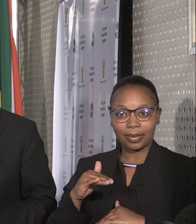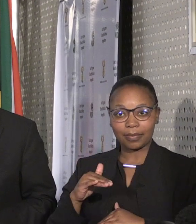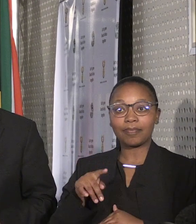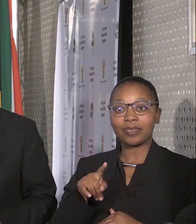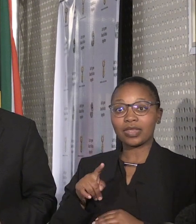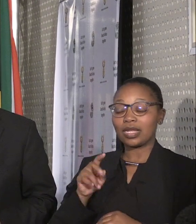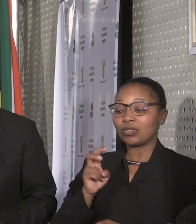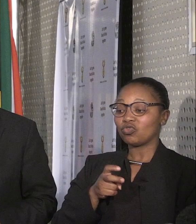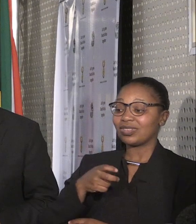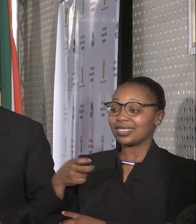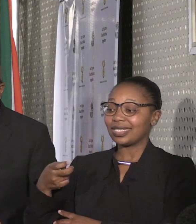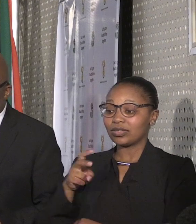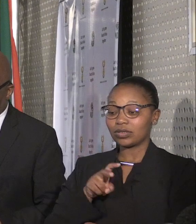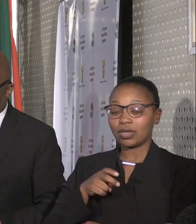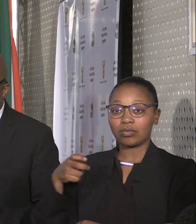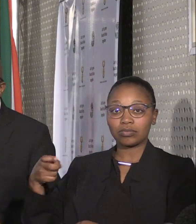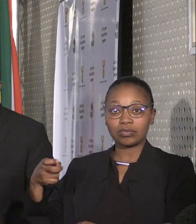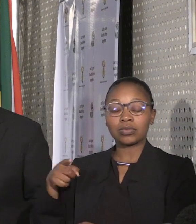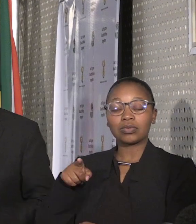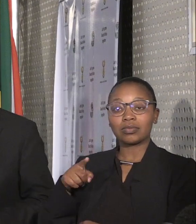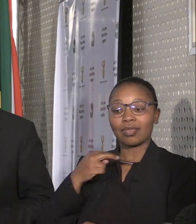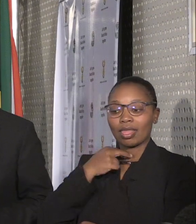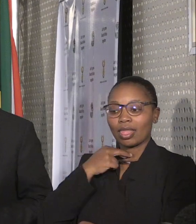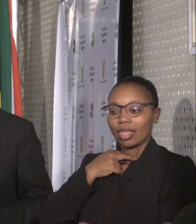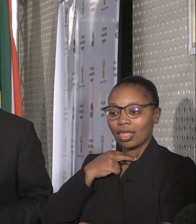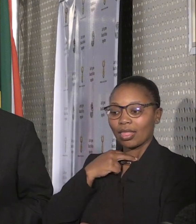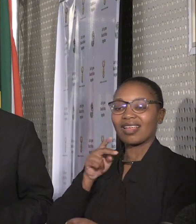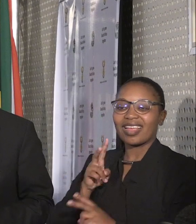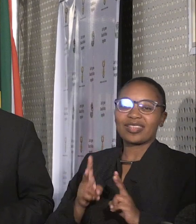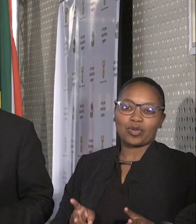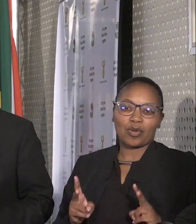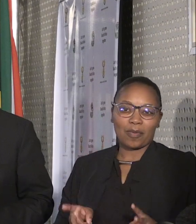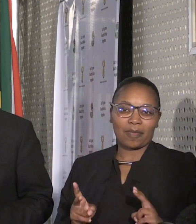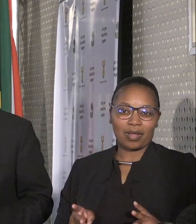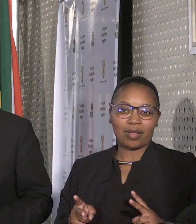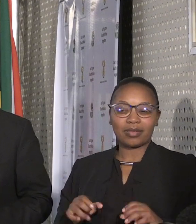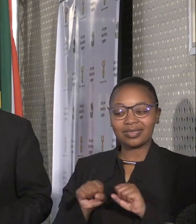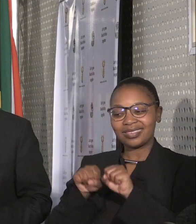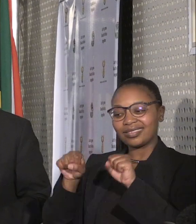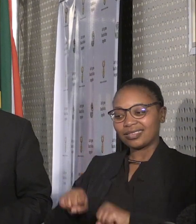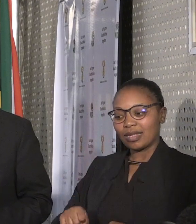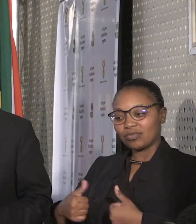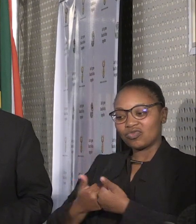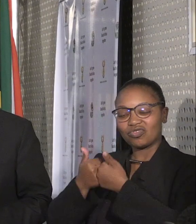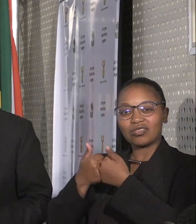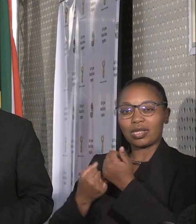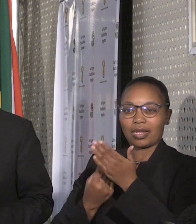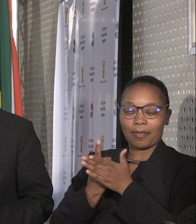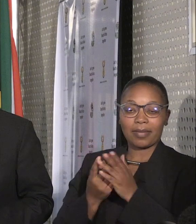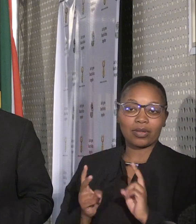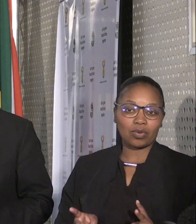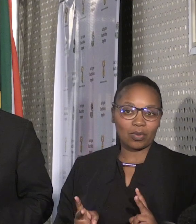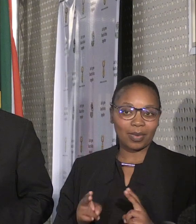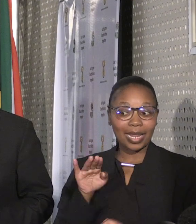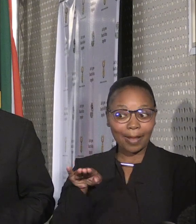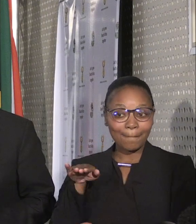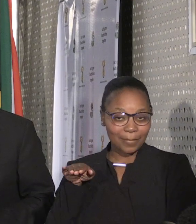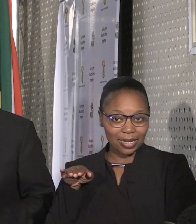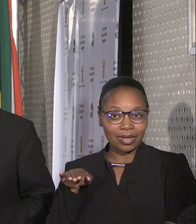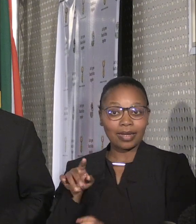errors are common payment systems errors within the banking space. However, they normally